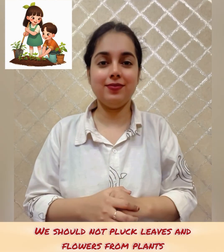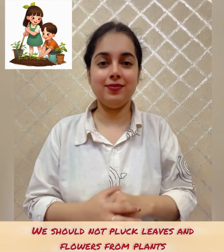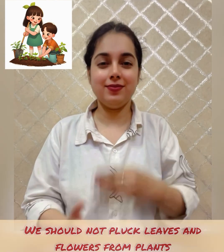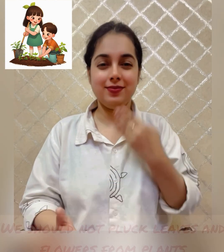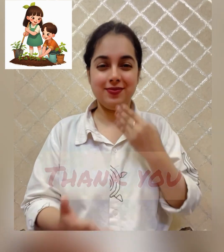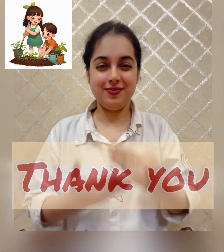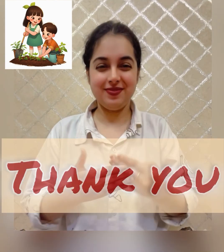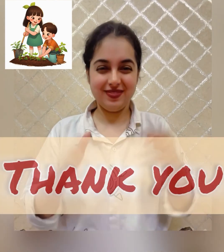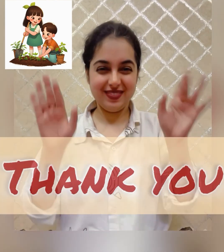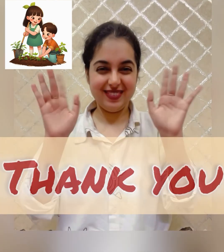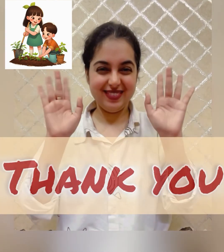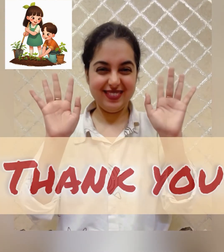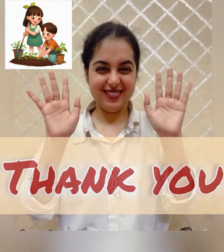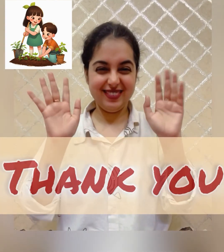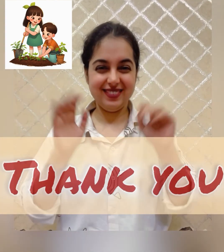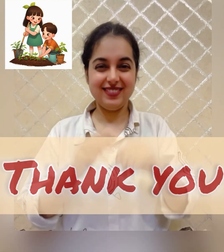Thank you. Bye-bye.